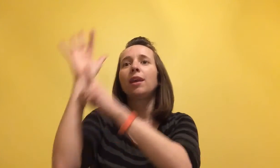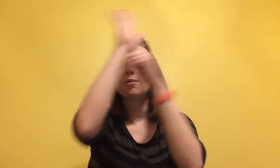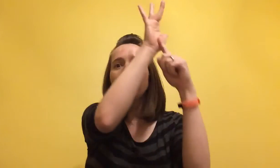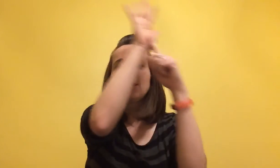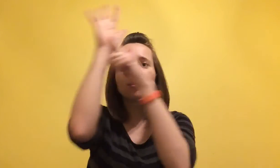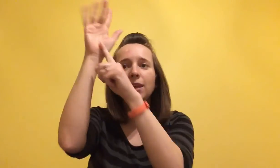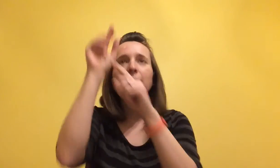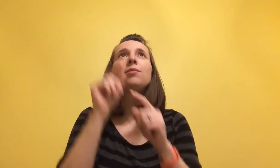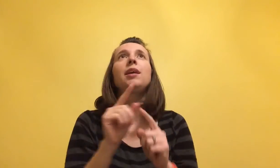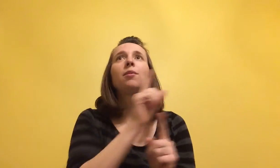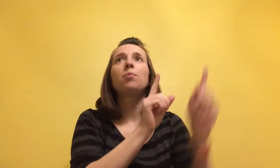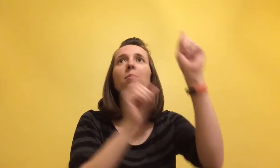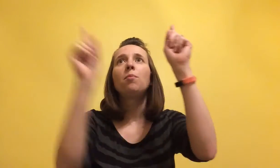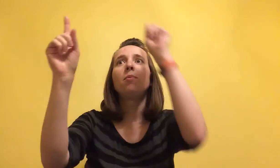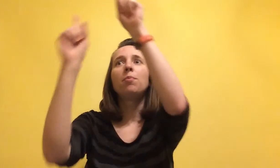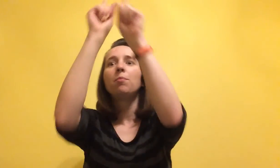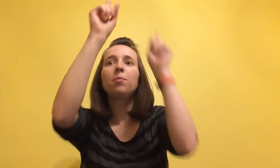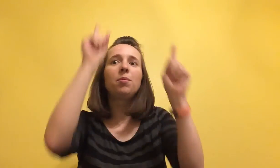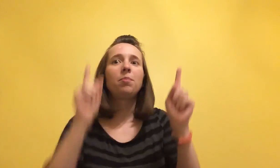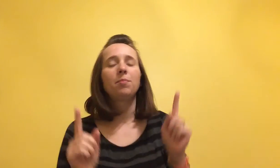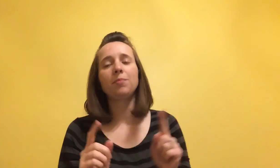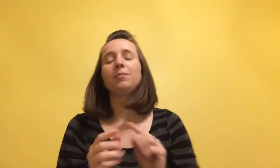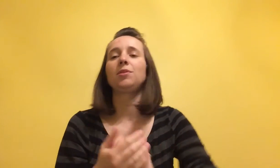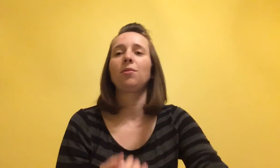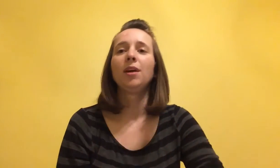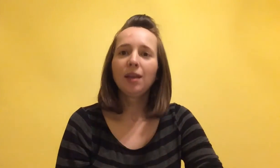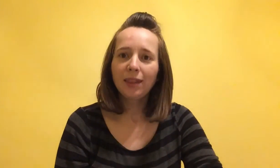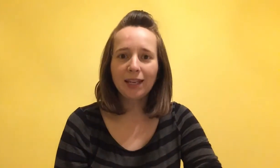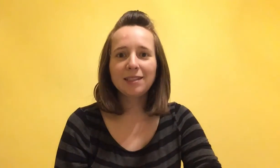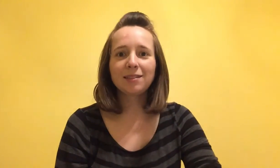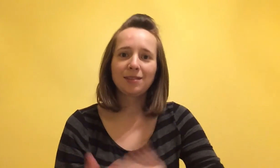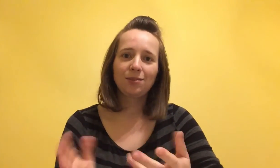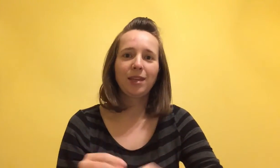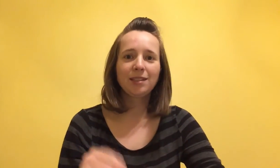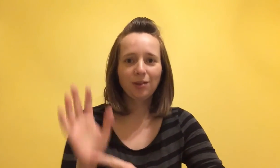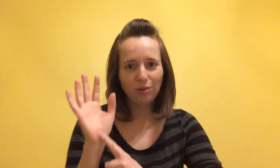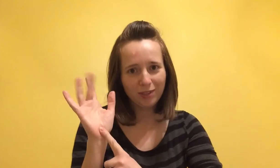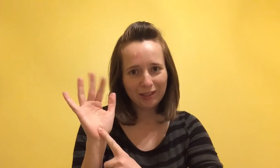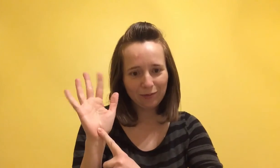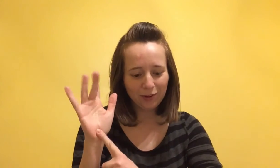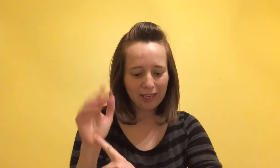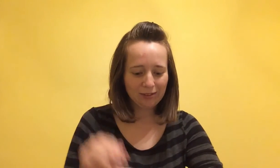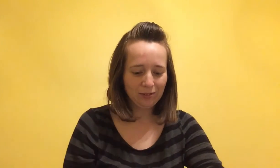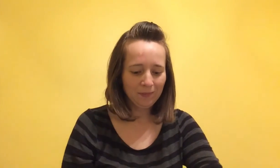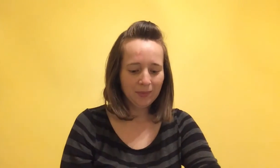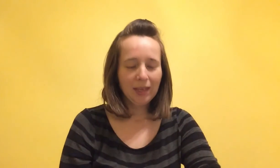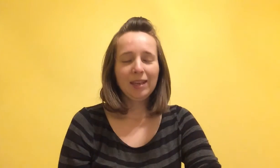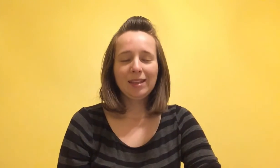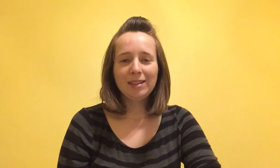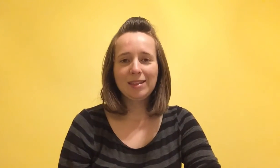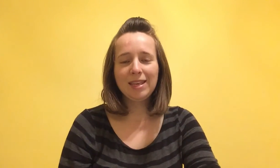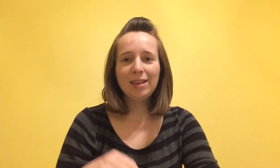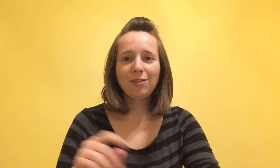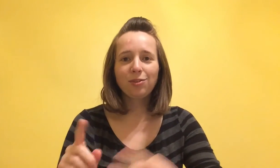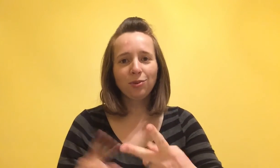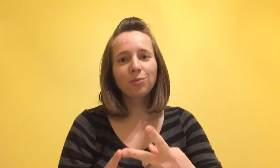boom, boom, boom, boom, boom, boom, boom. So that's how you would sign for candle. The third